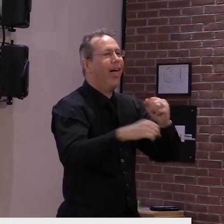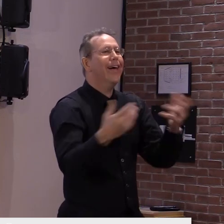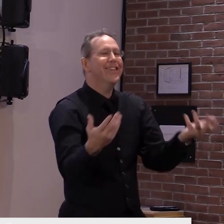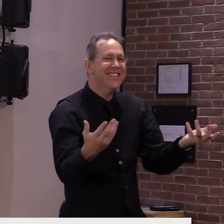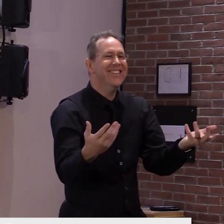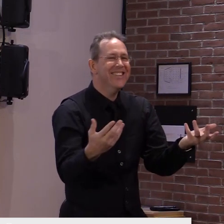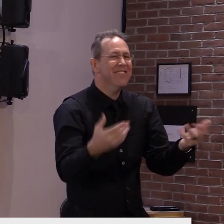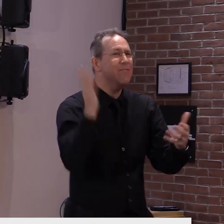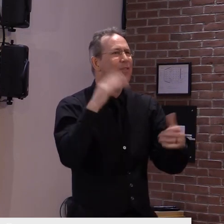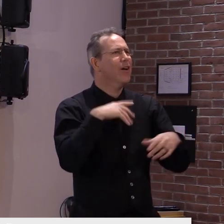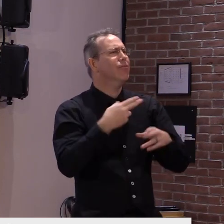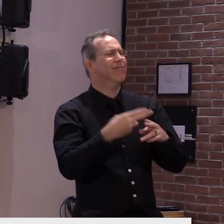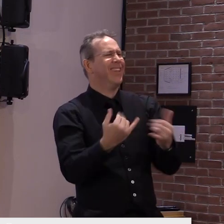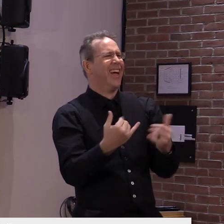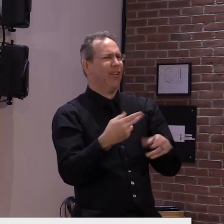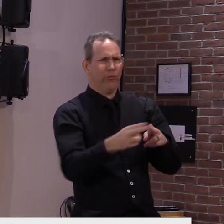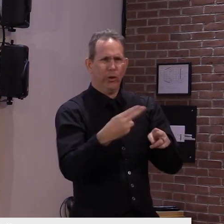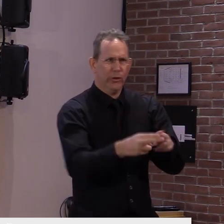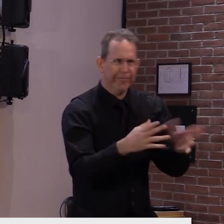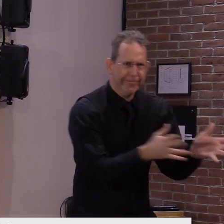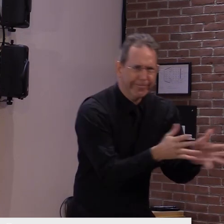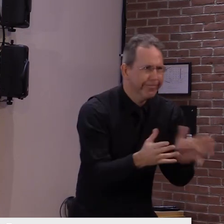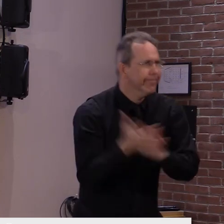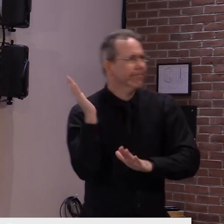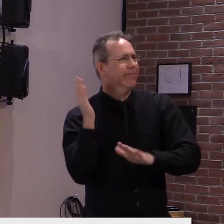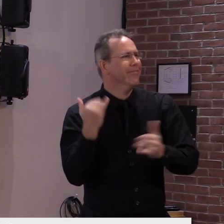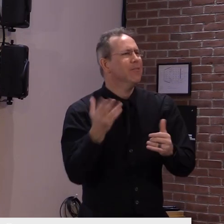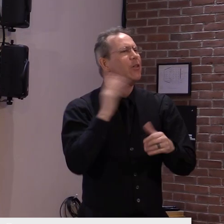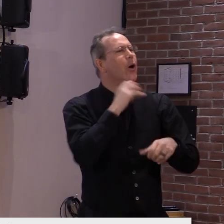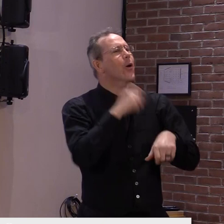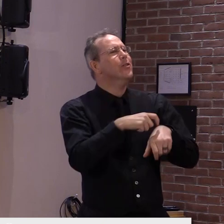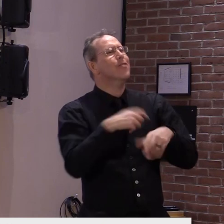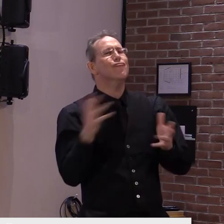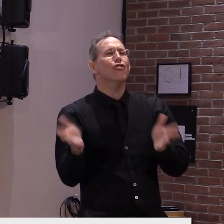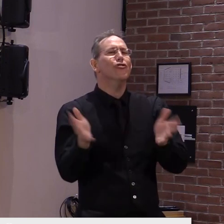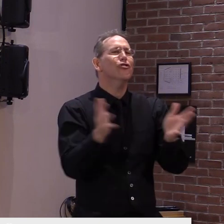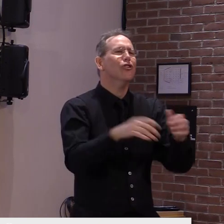do. So I will hush at this point, but